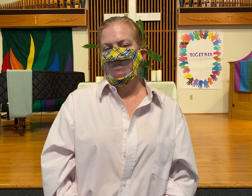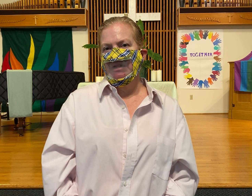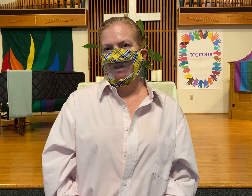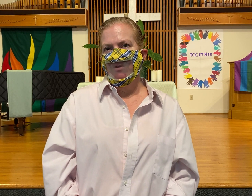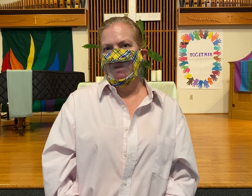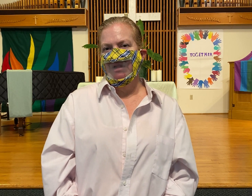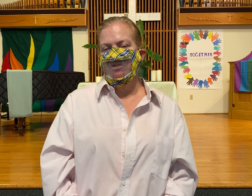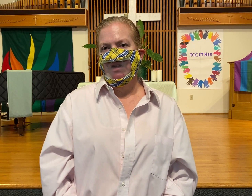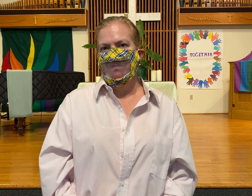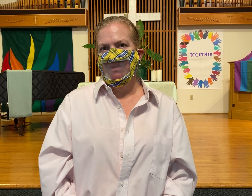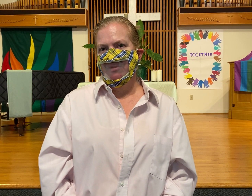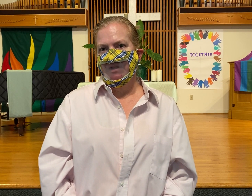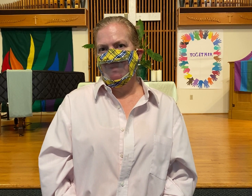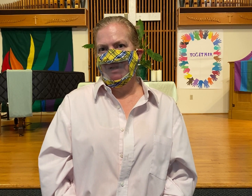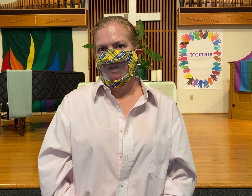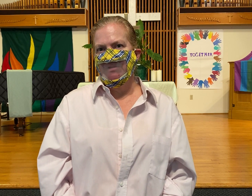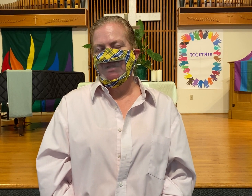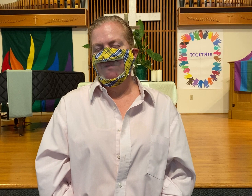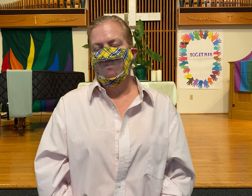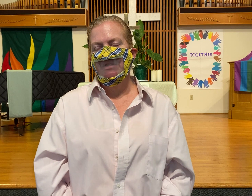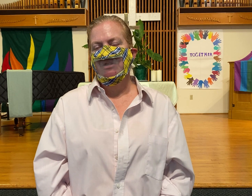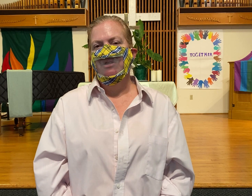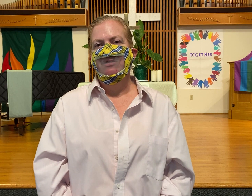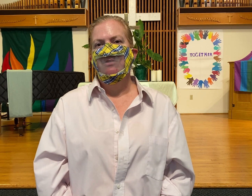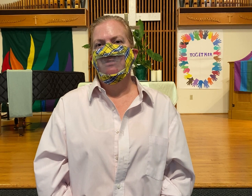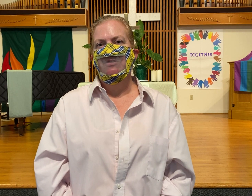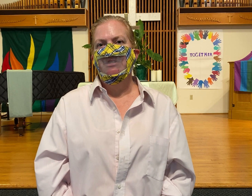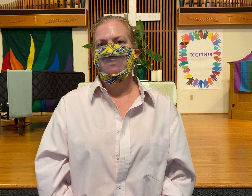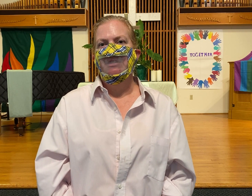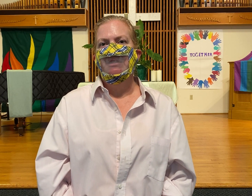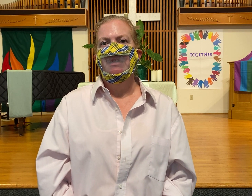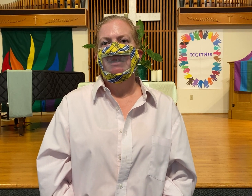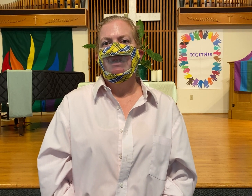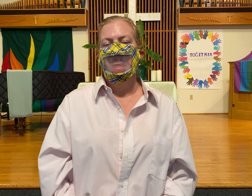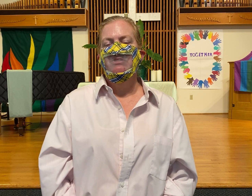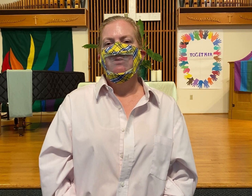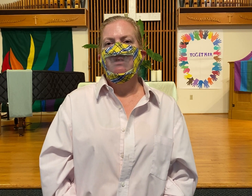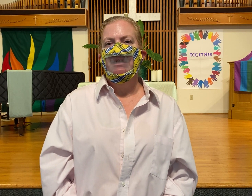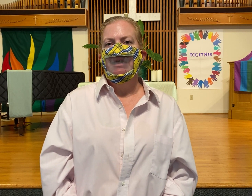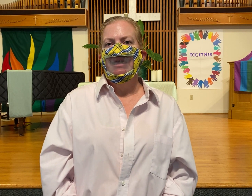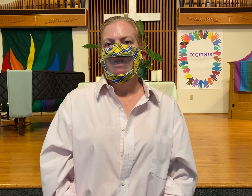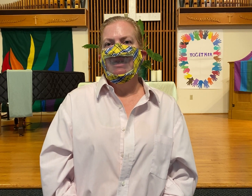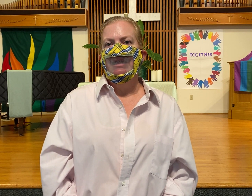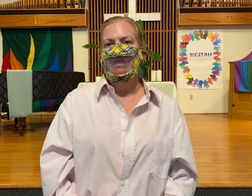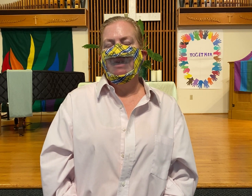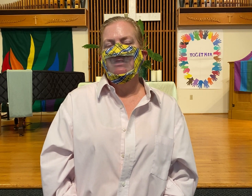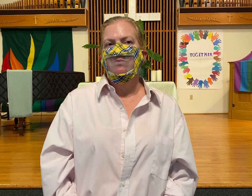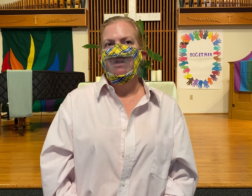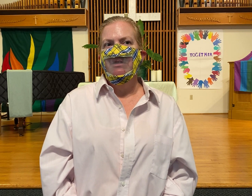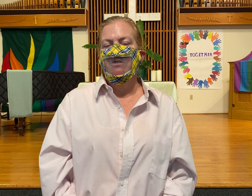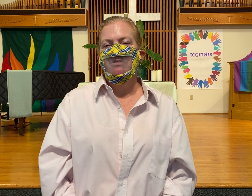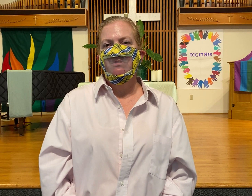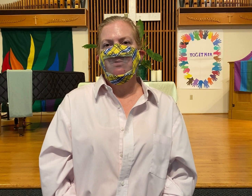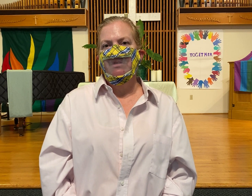ago, we had a drive-by parade at my house for my daughter who was graduating high school. And as one of the cars was pulling